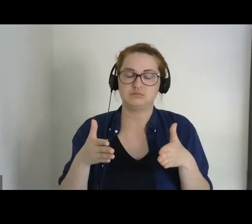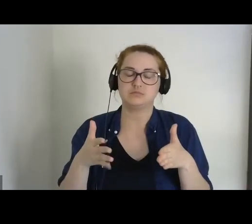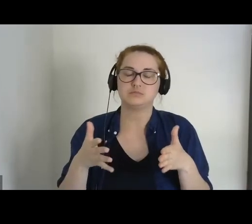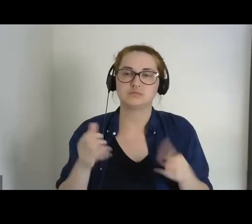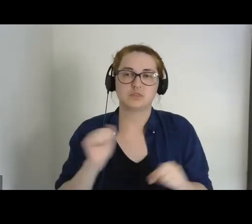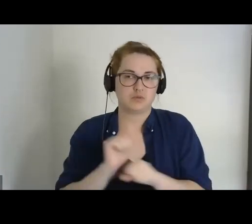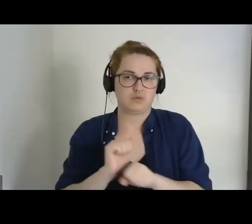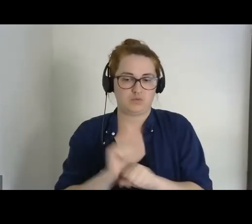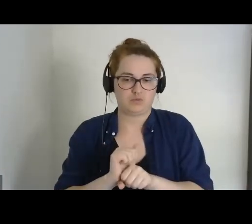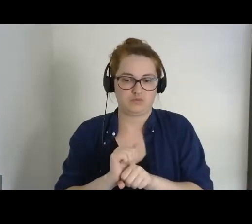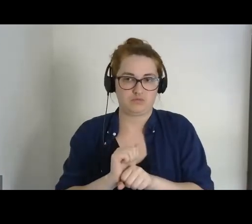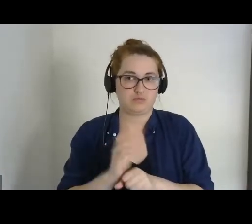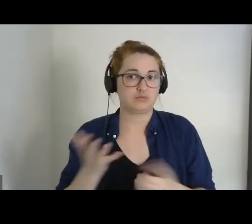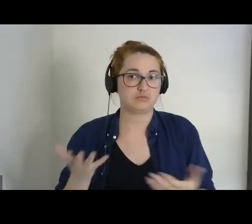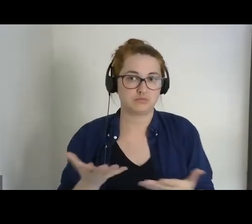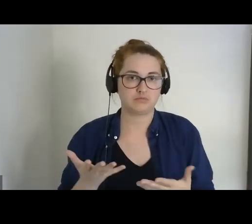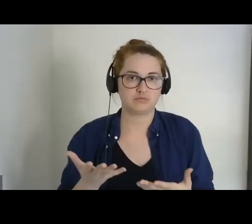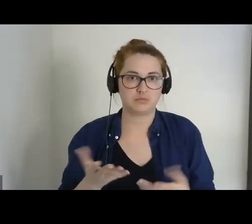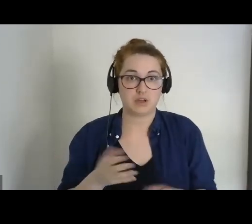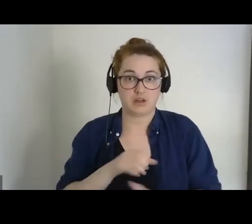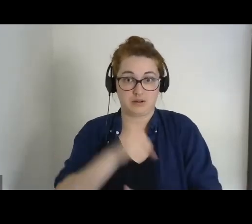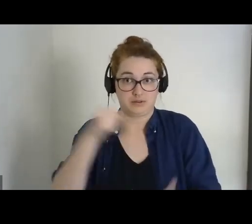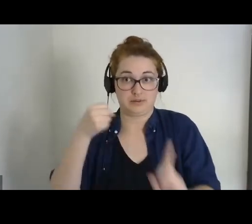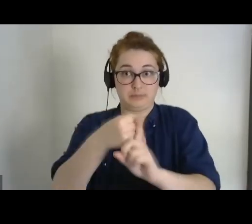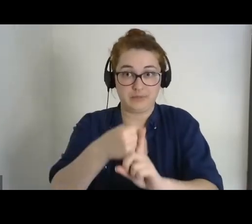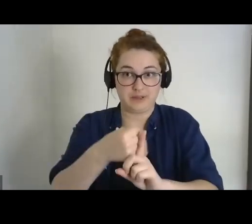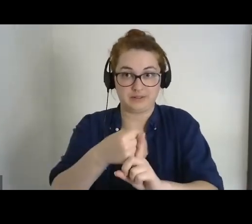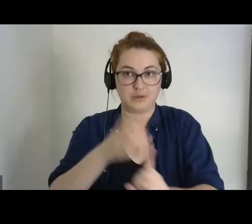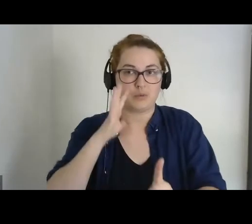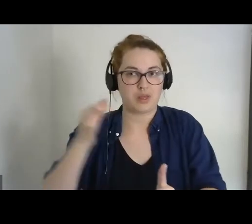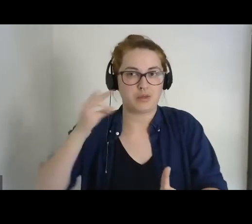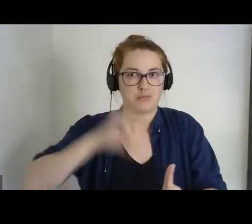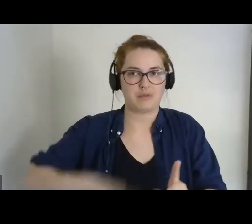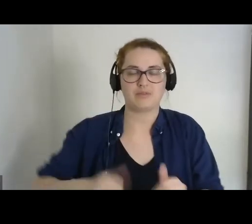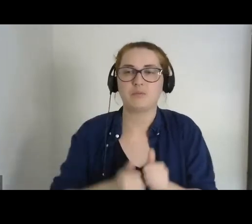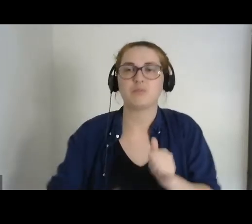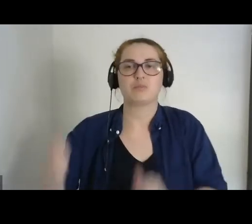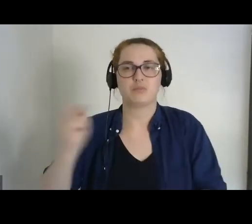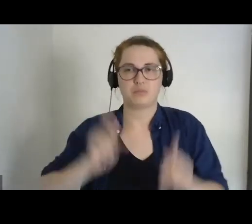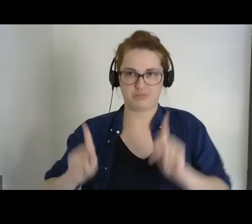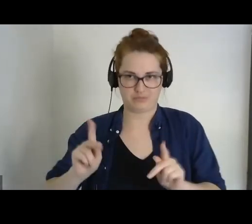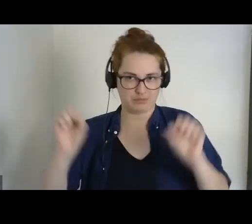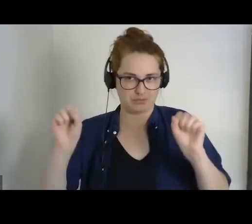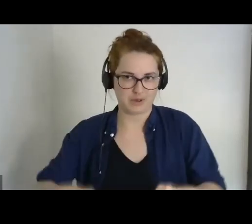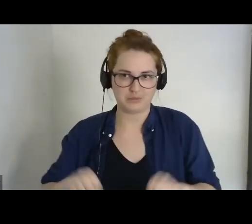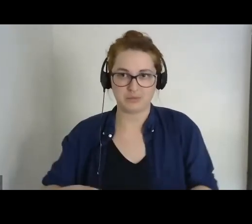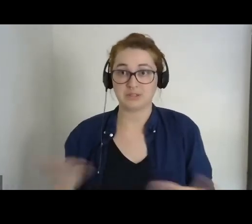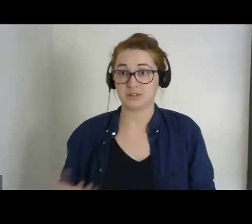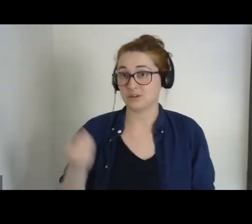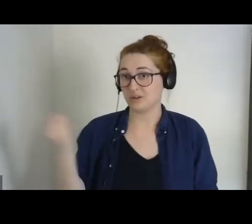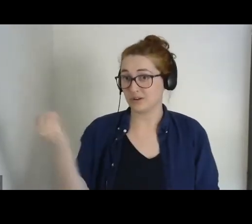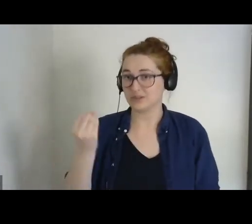that the impact that we have will affect as many people with disabilities throughout Ontario and Canada as